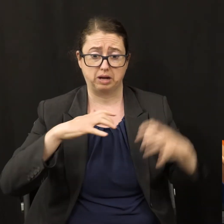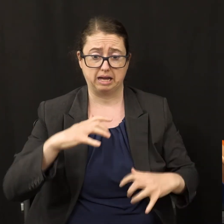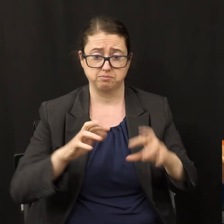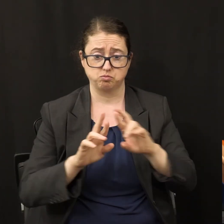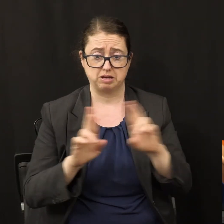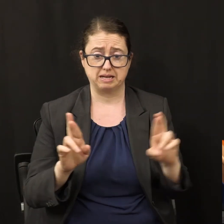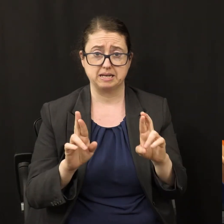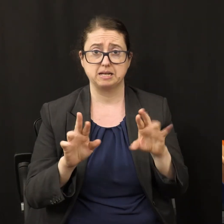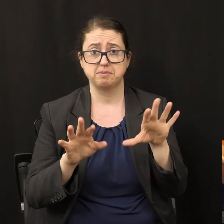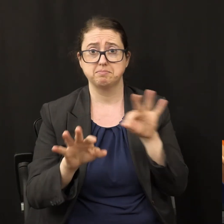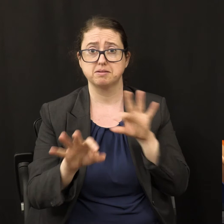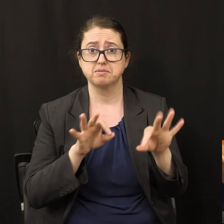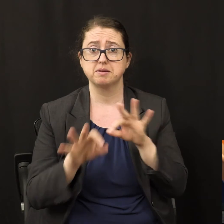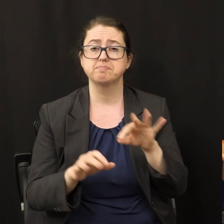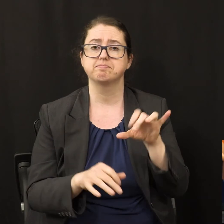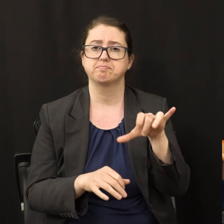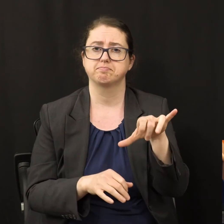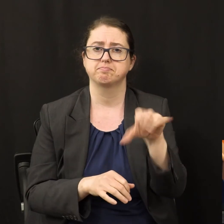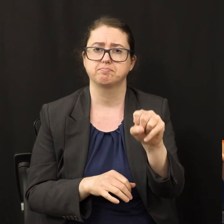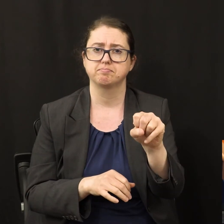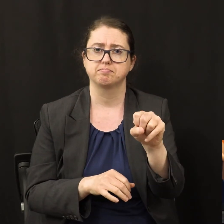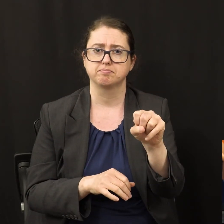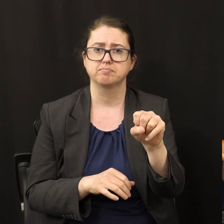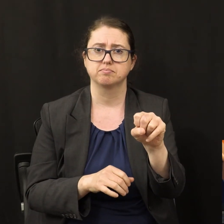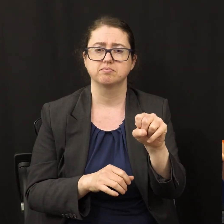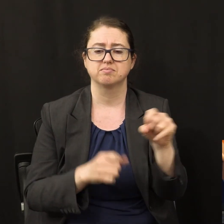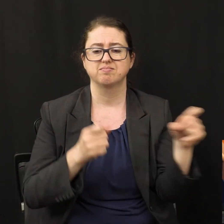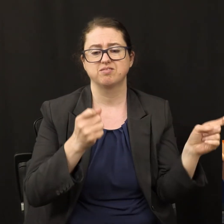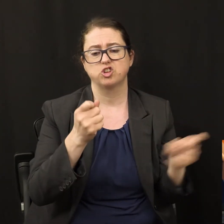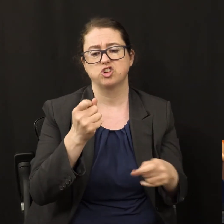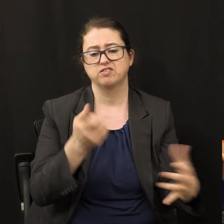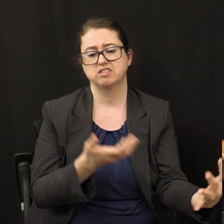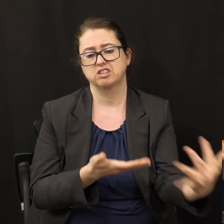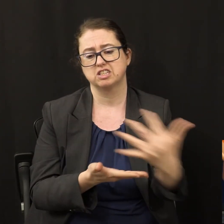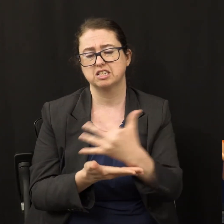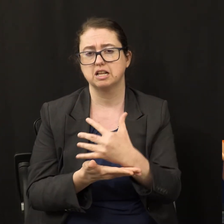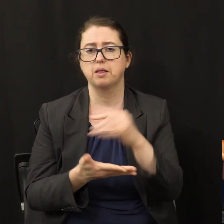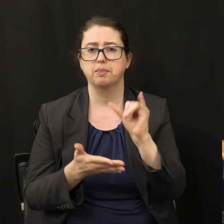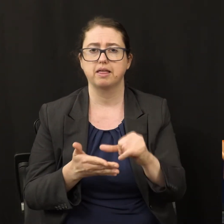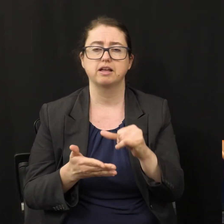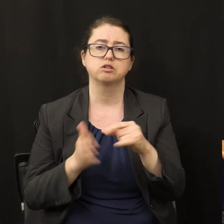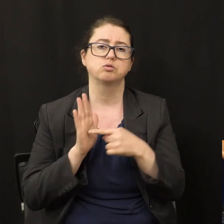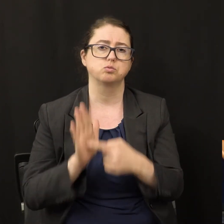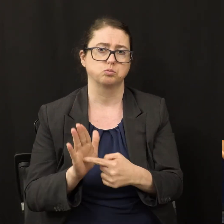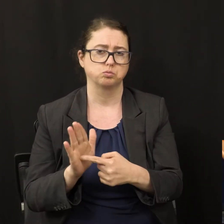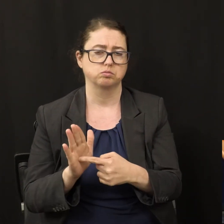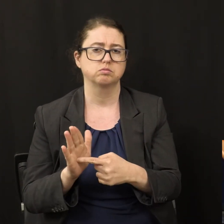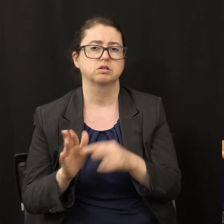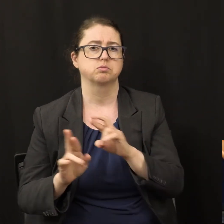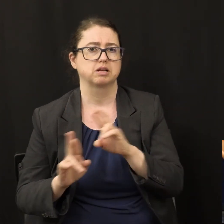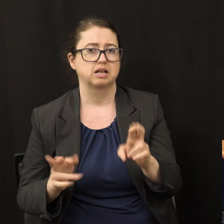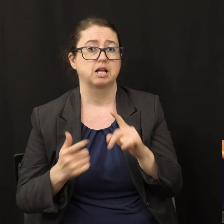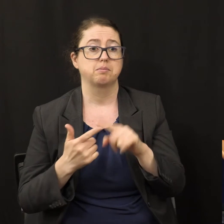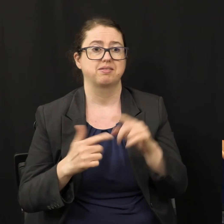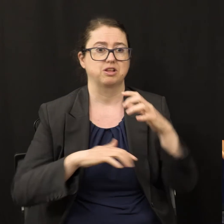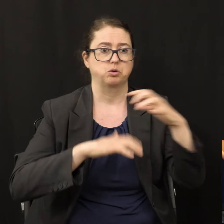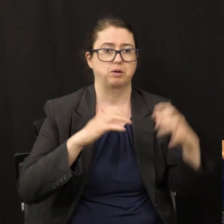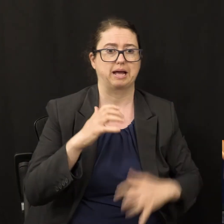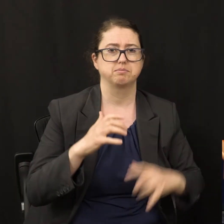Yes, the harvest represents the righteous. The grapes represent the wicked. So have the three angels' messages